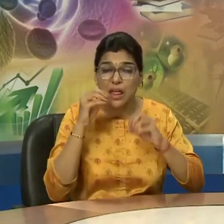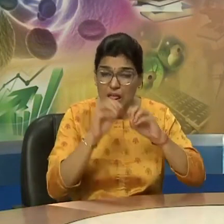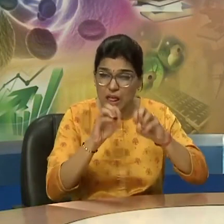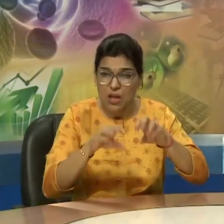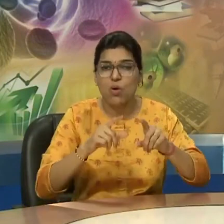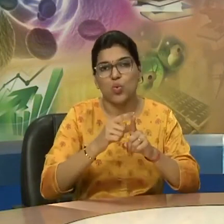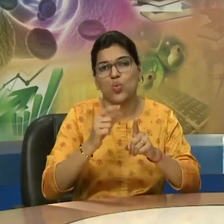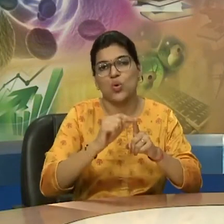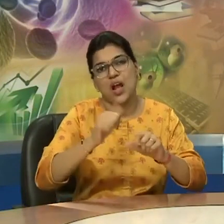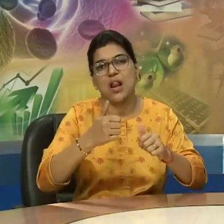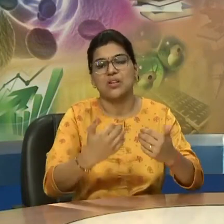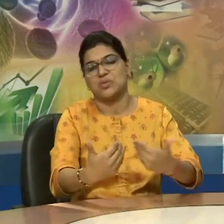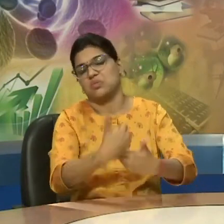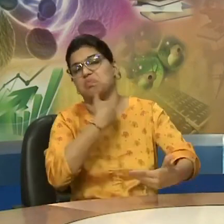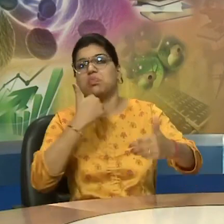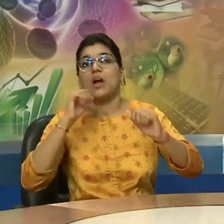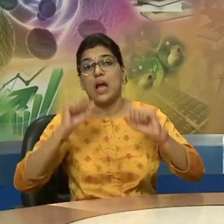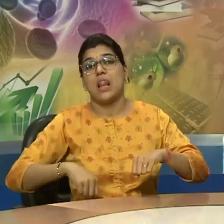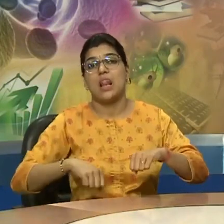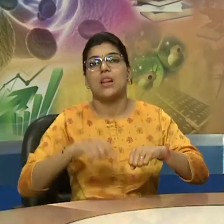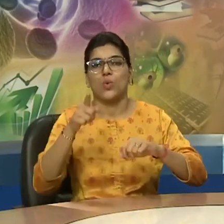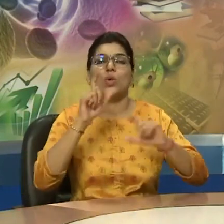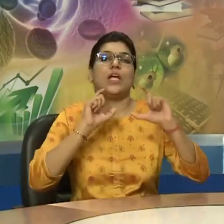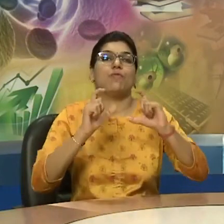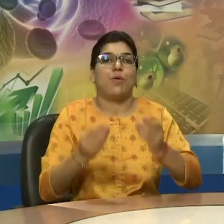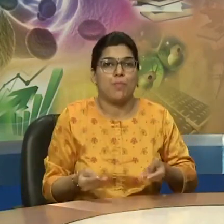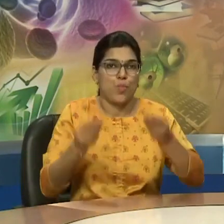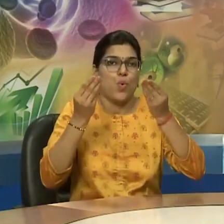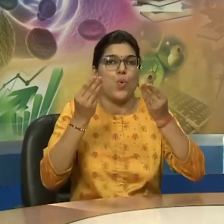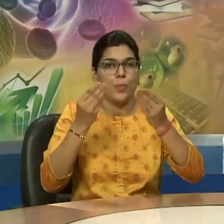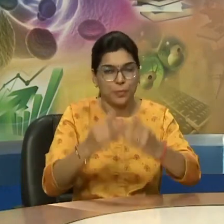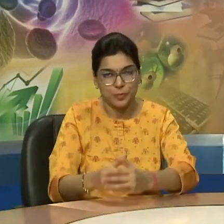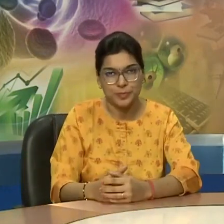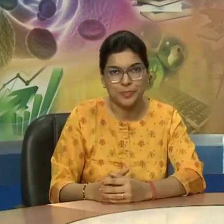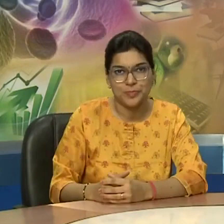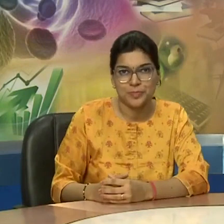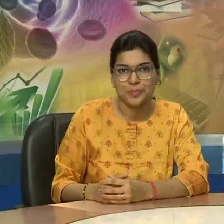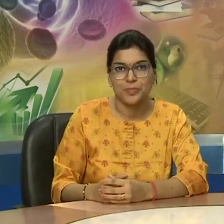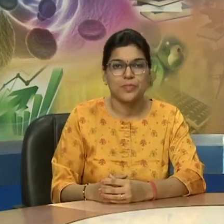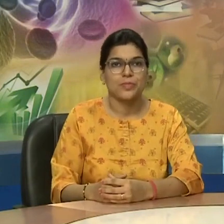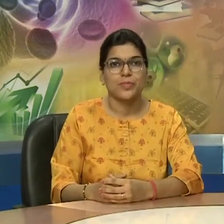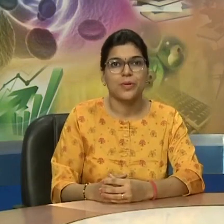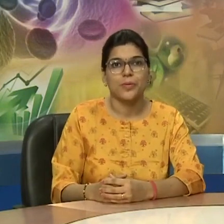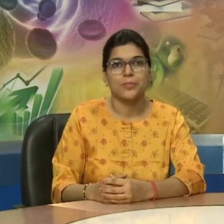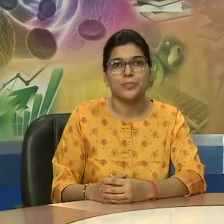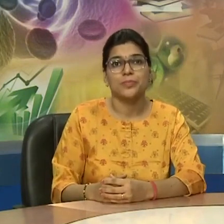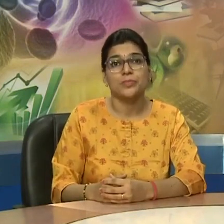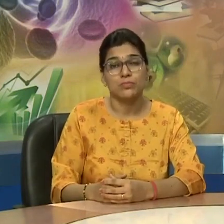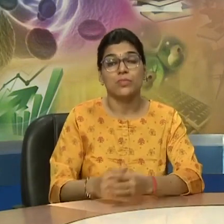It is important to get hygiene and vaccination.